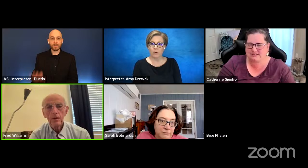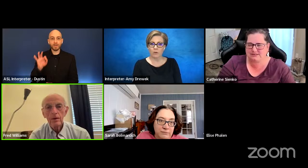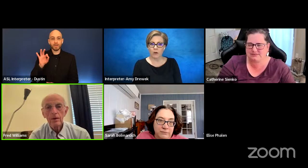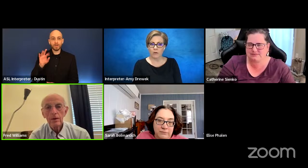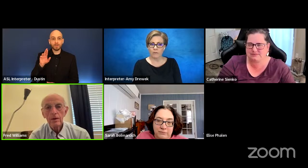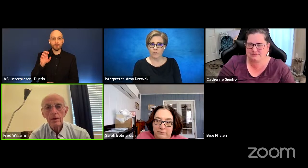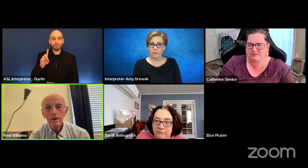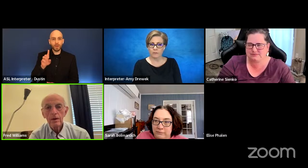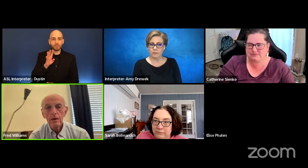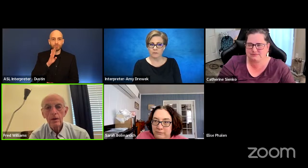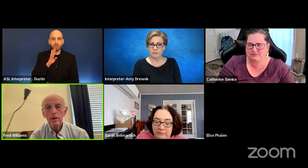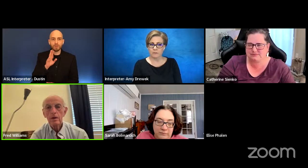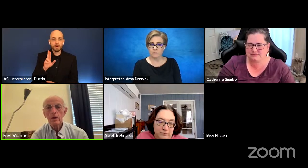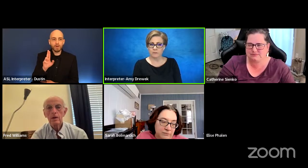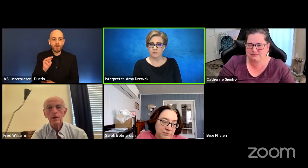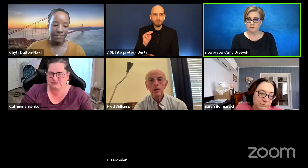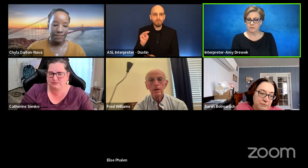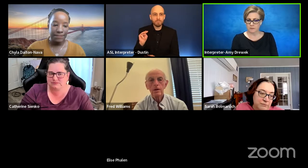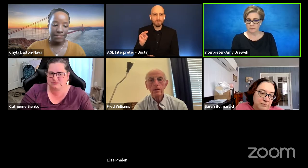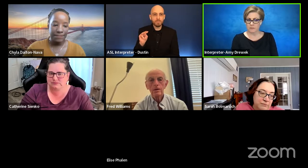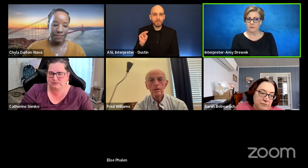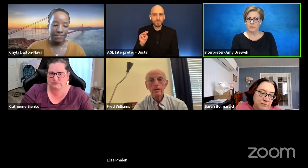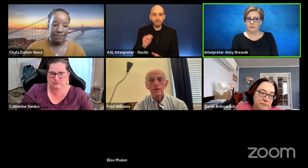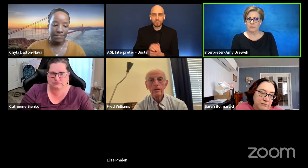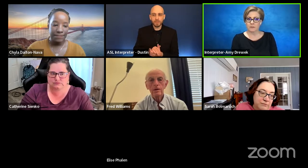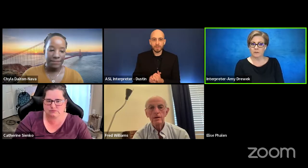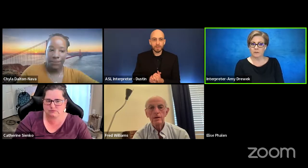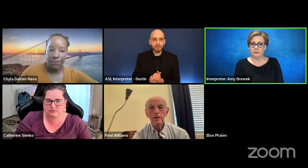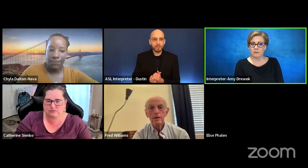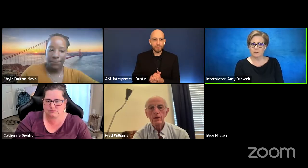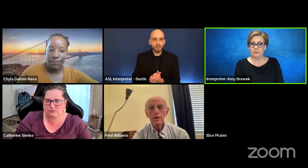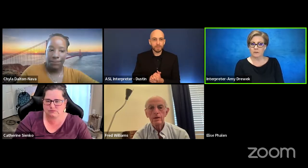Kyla, do you mind doing a roll call vote?